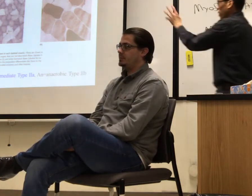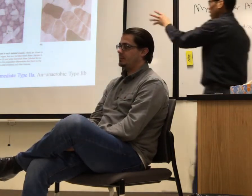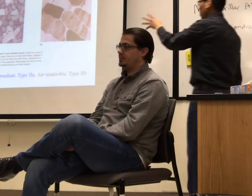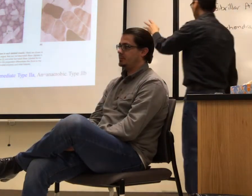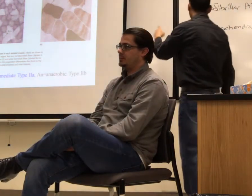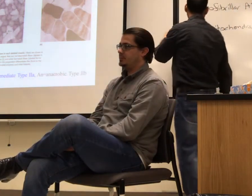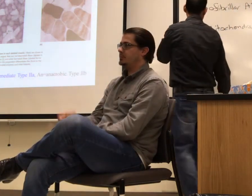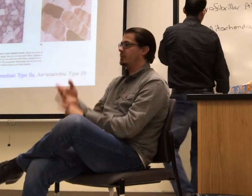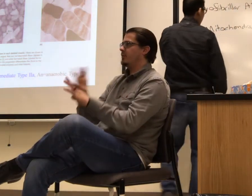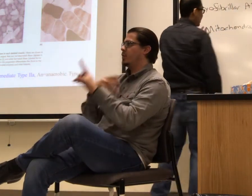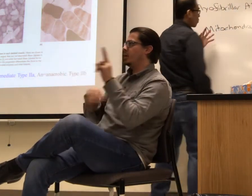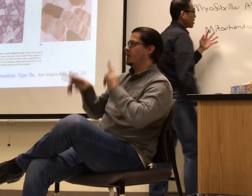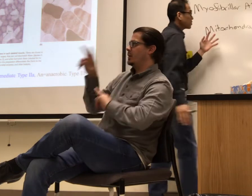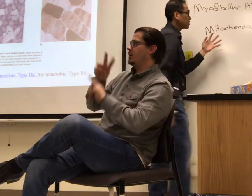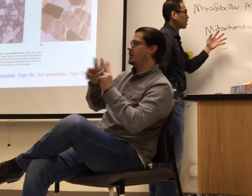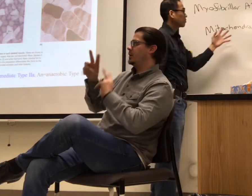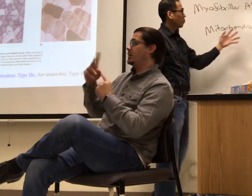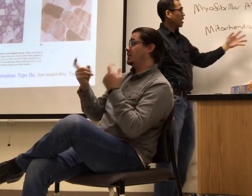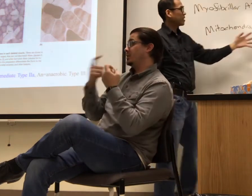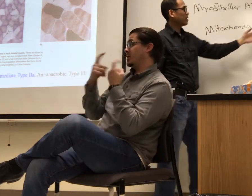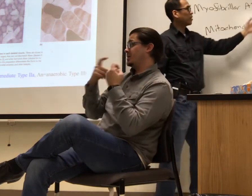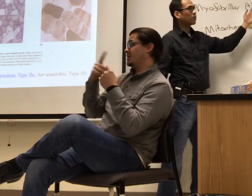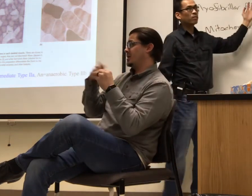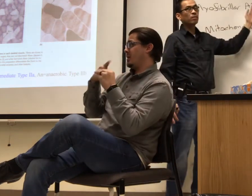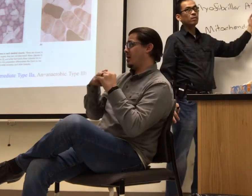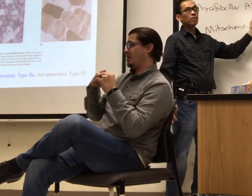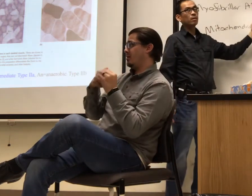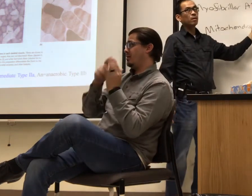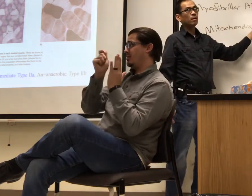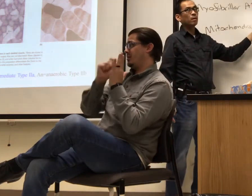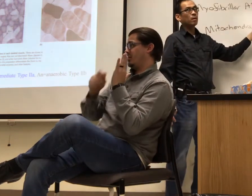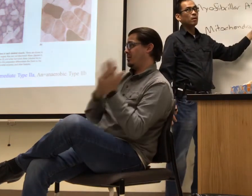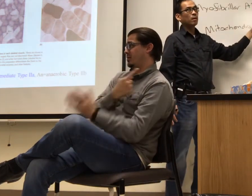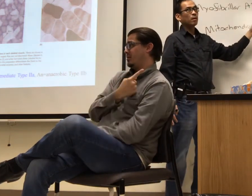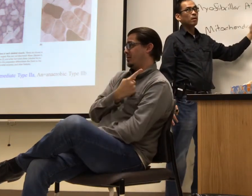well, before we kind of look at these, are there any questions on what I did here?